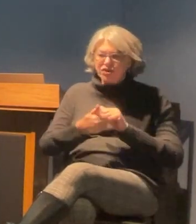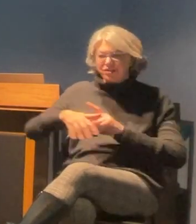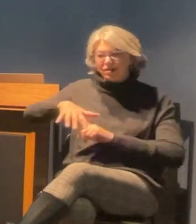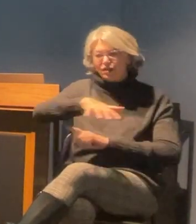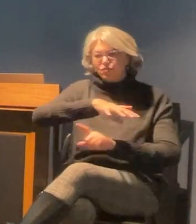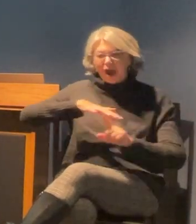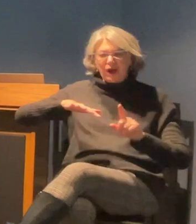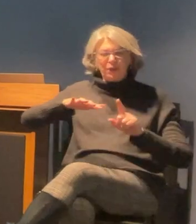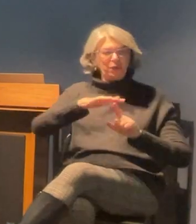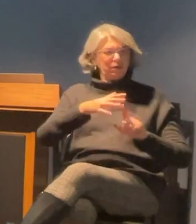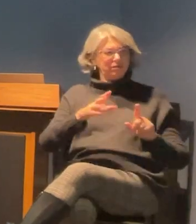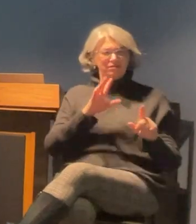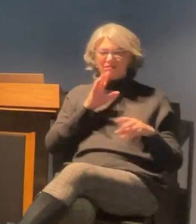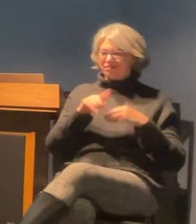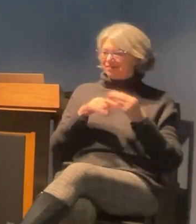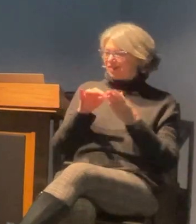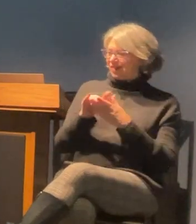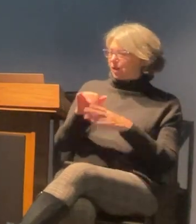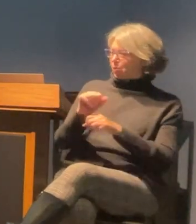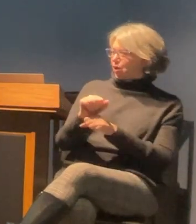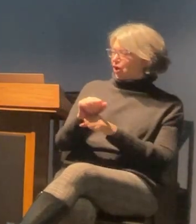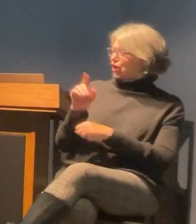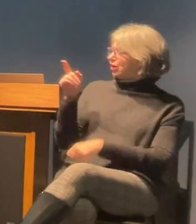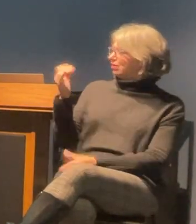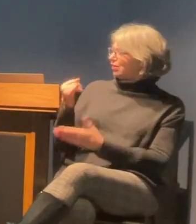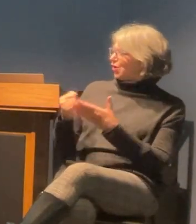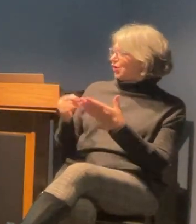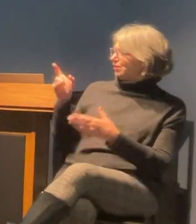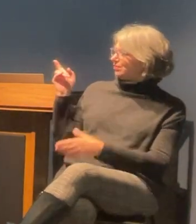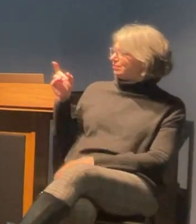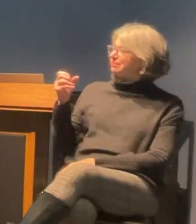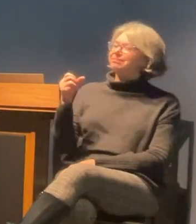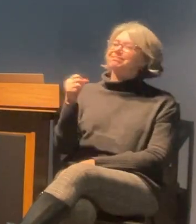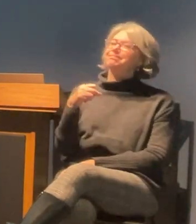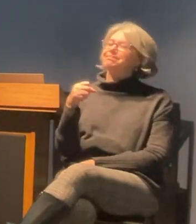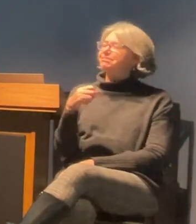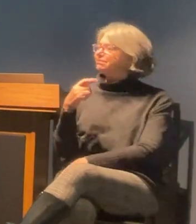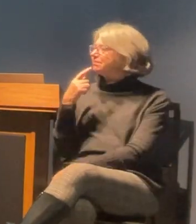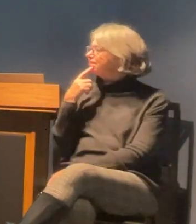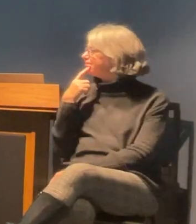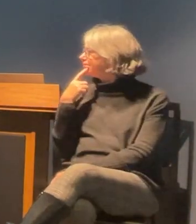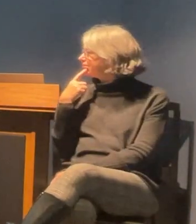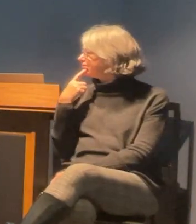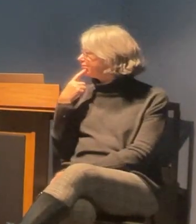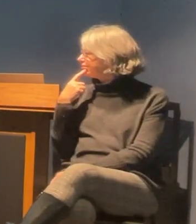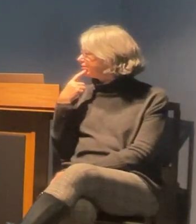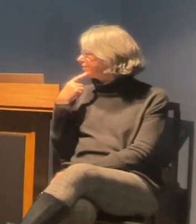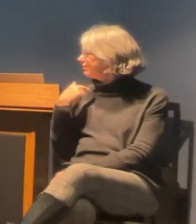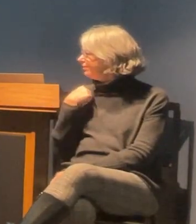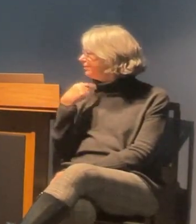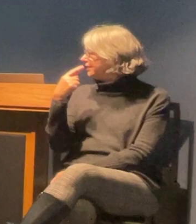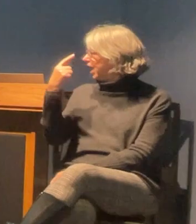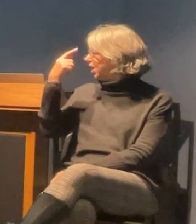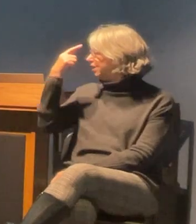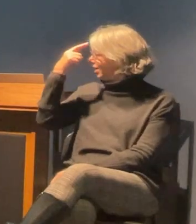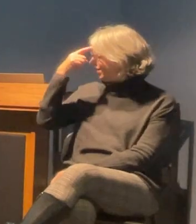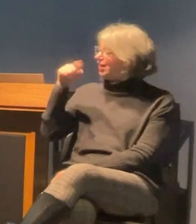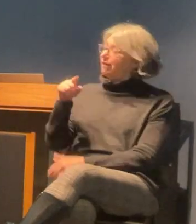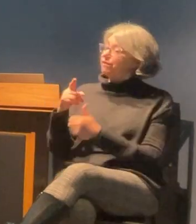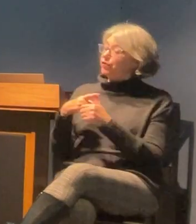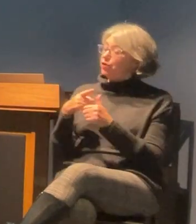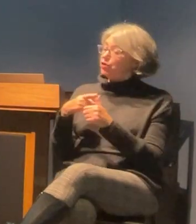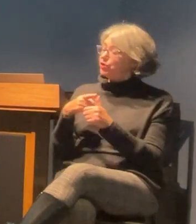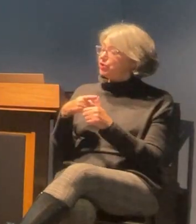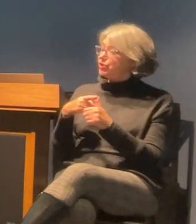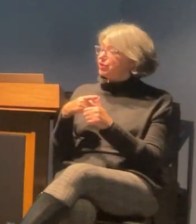So could you talk a little bit about that work? Yeah, I was thinking in this work, first of